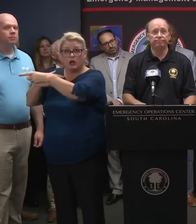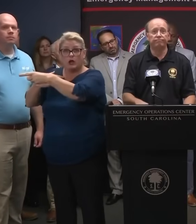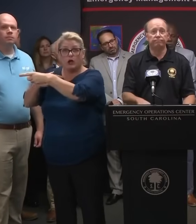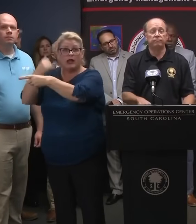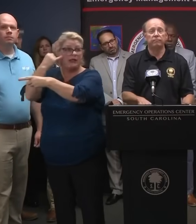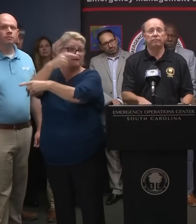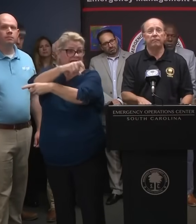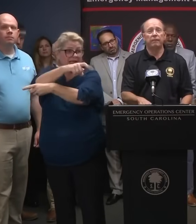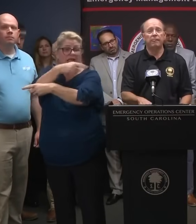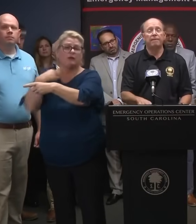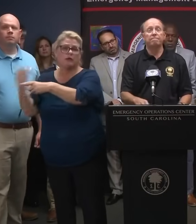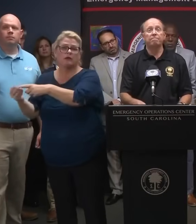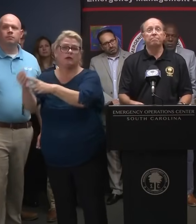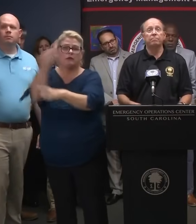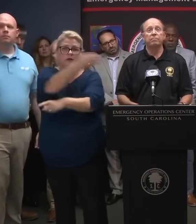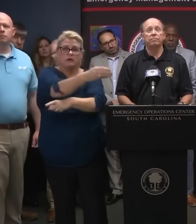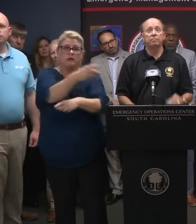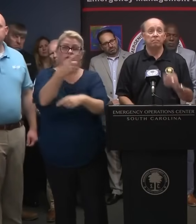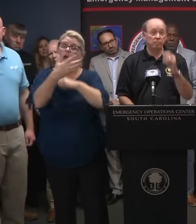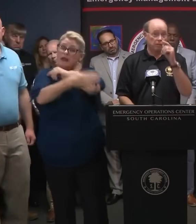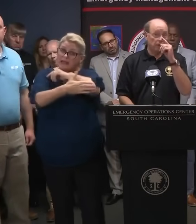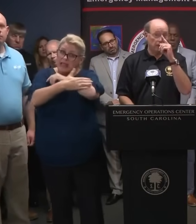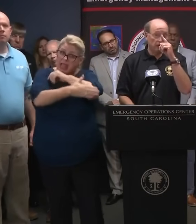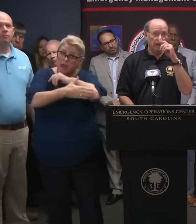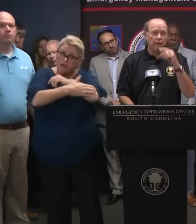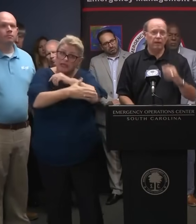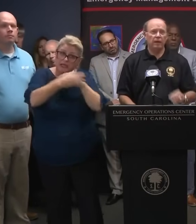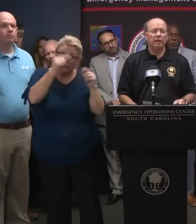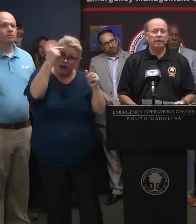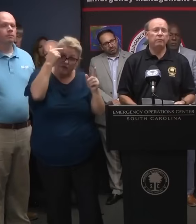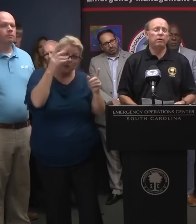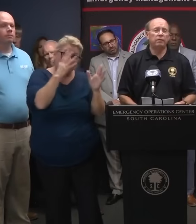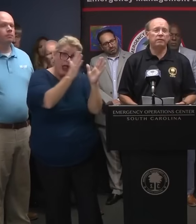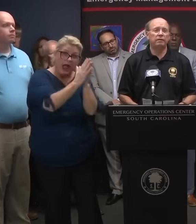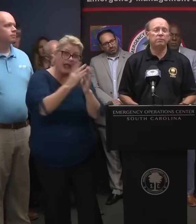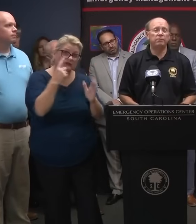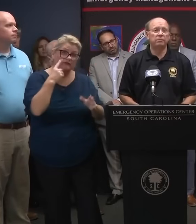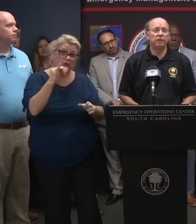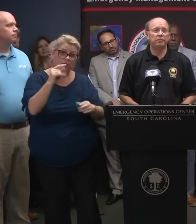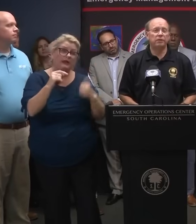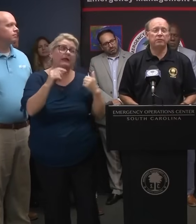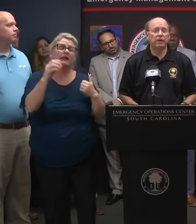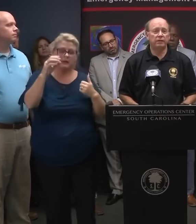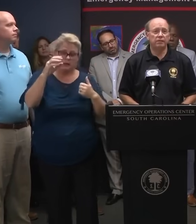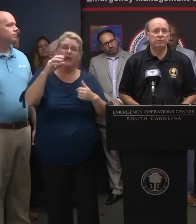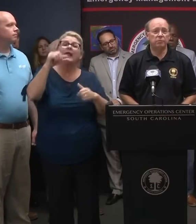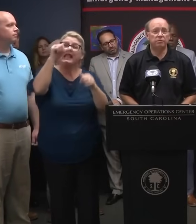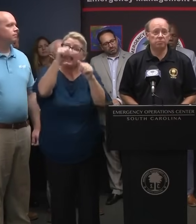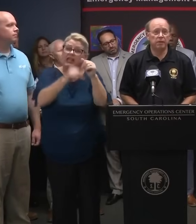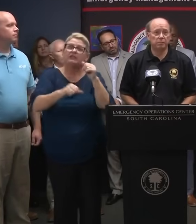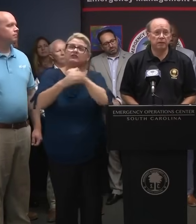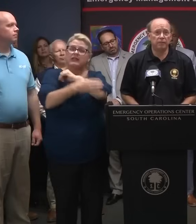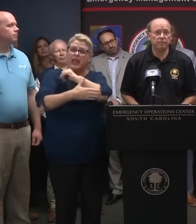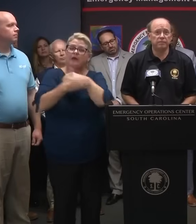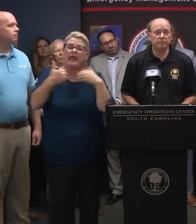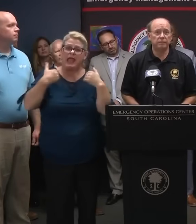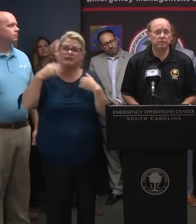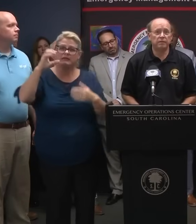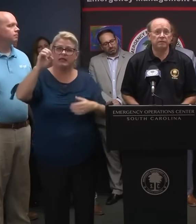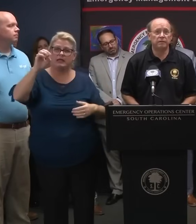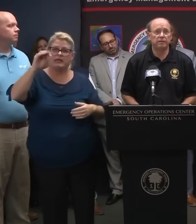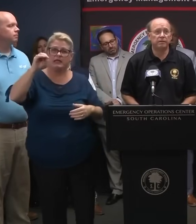and that's, like you said, so like county administration would request those things? Yeah, well, the emergency each county has an emergency management